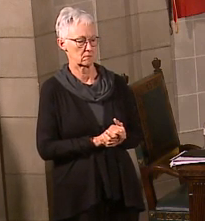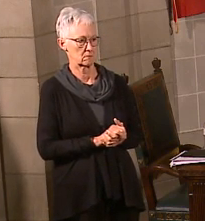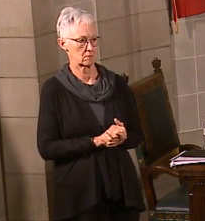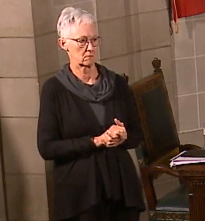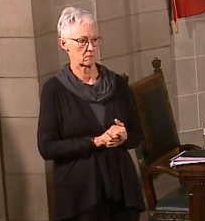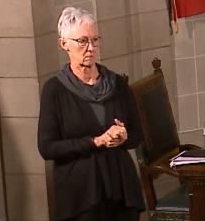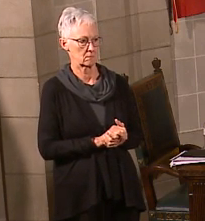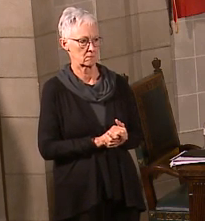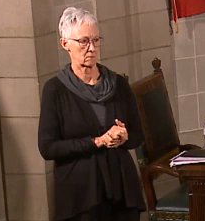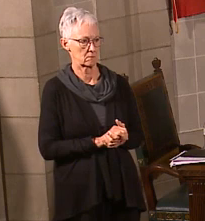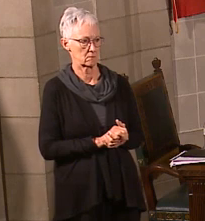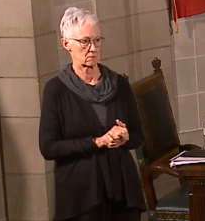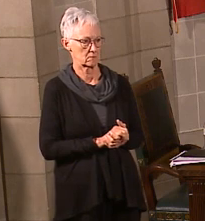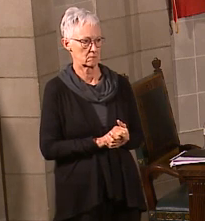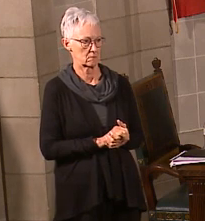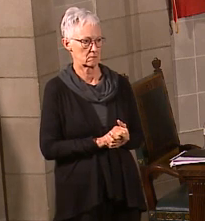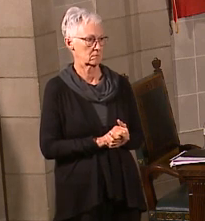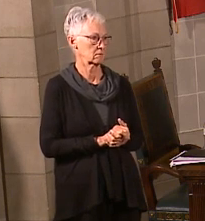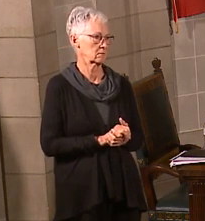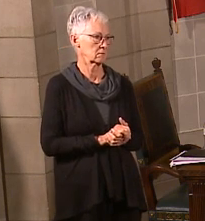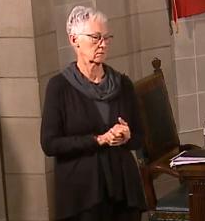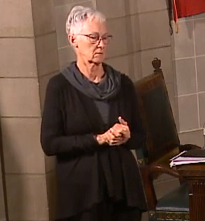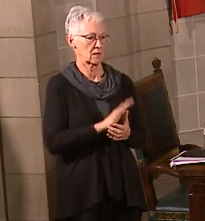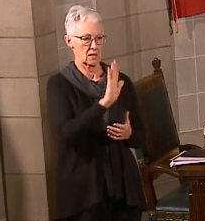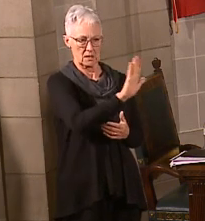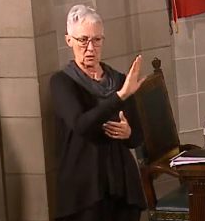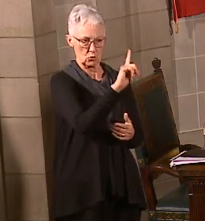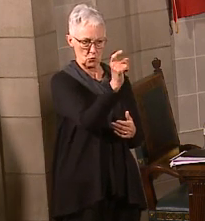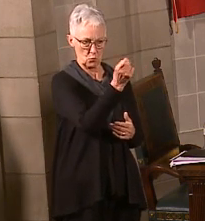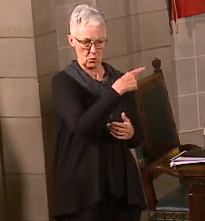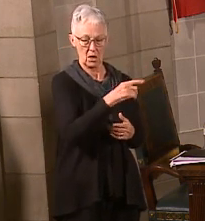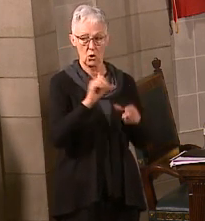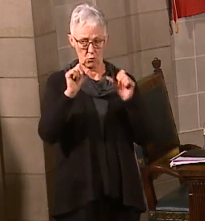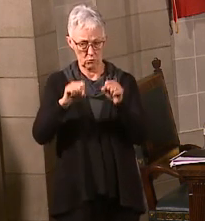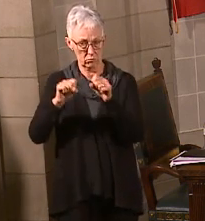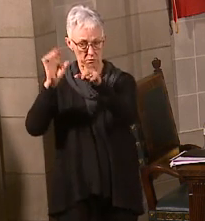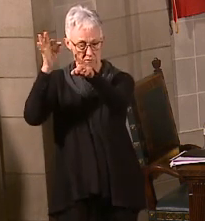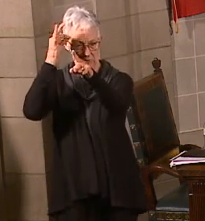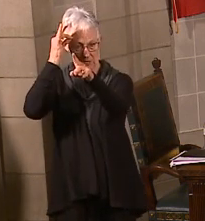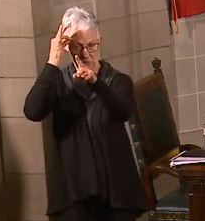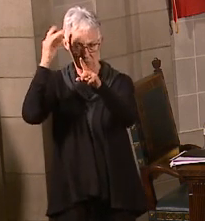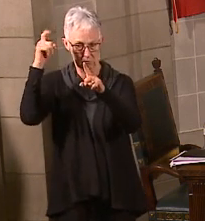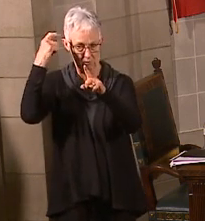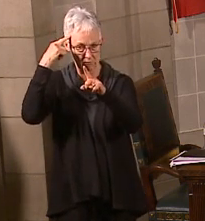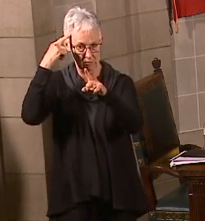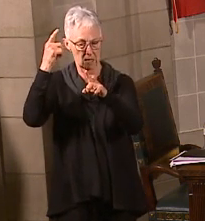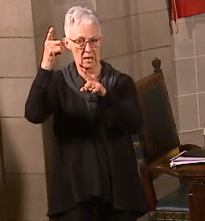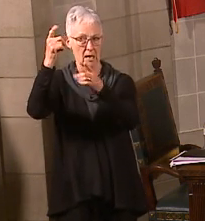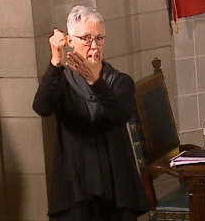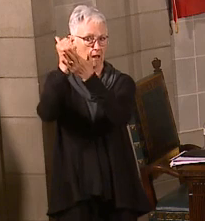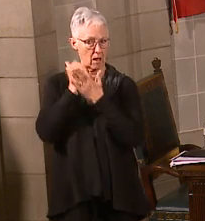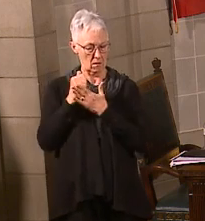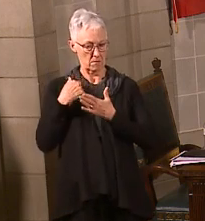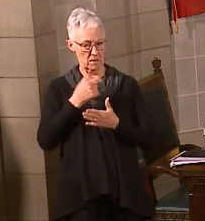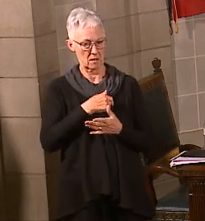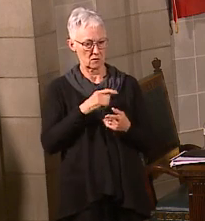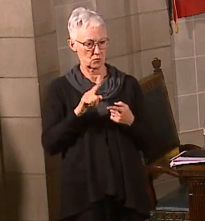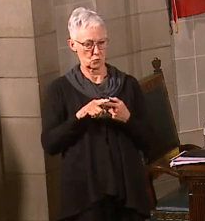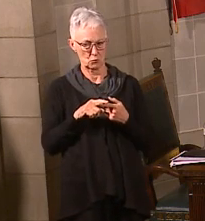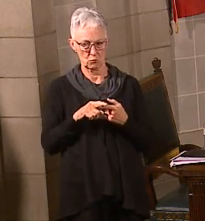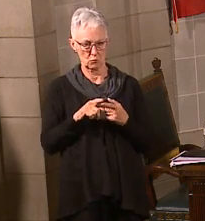more, coordinate that, help the states? So the question was, could the federal government do more to help us, for example, buy reagents and so